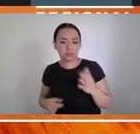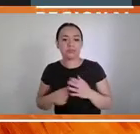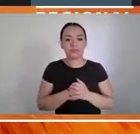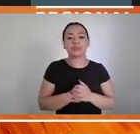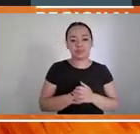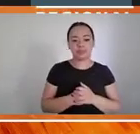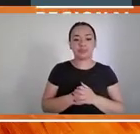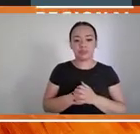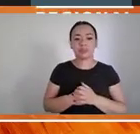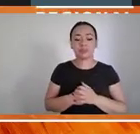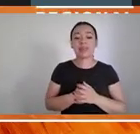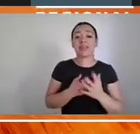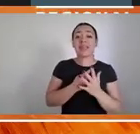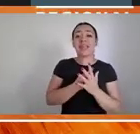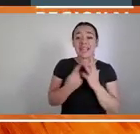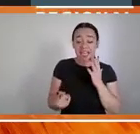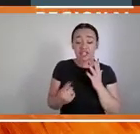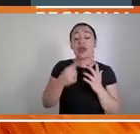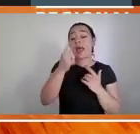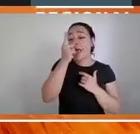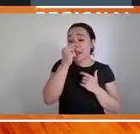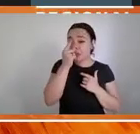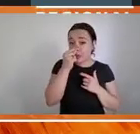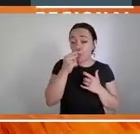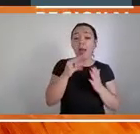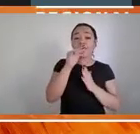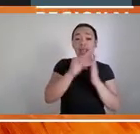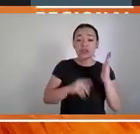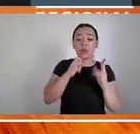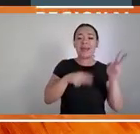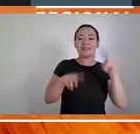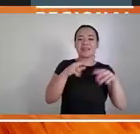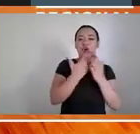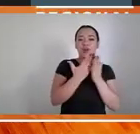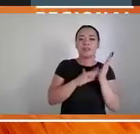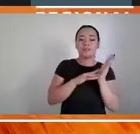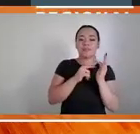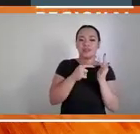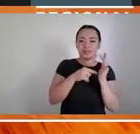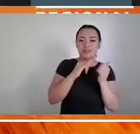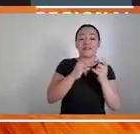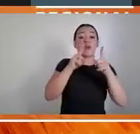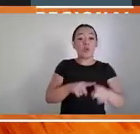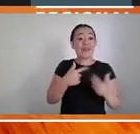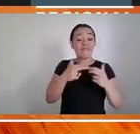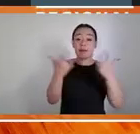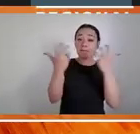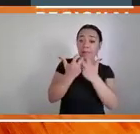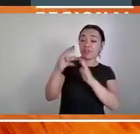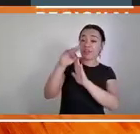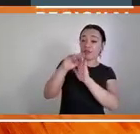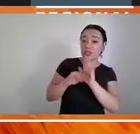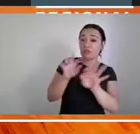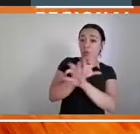Each eligible application will be assessed on its merits based on how well it meets the criteria, how it compares to